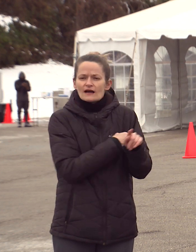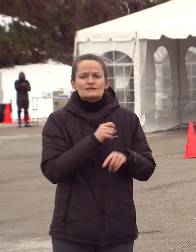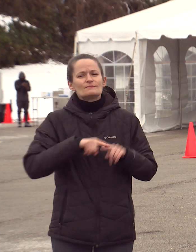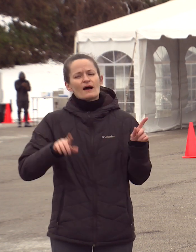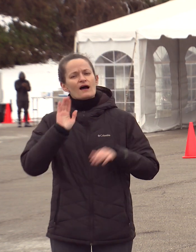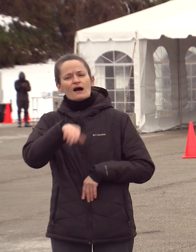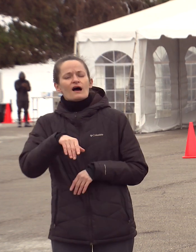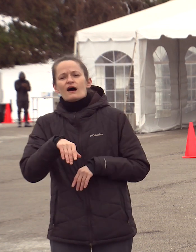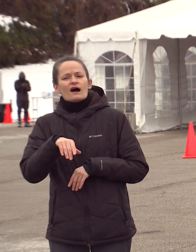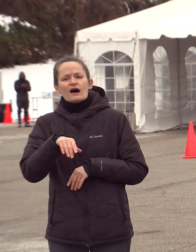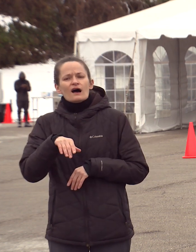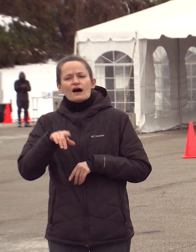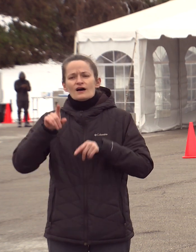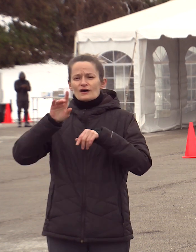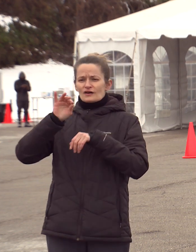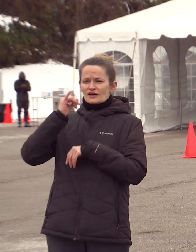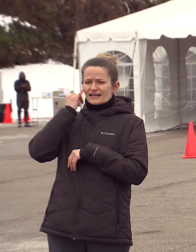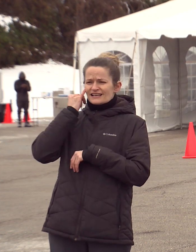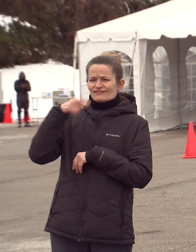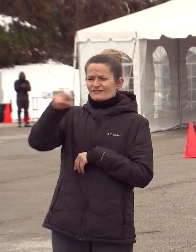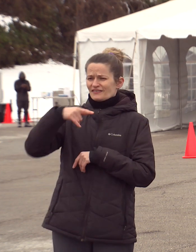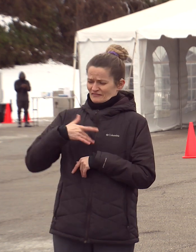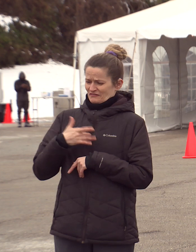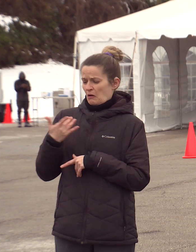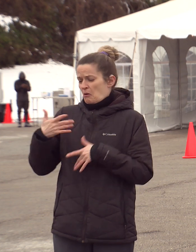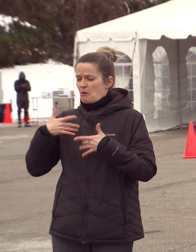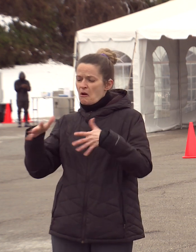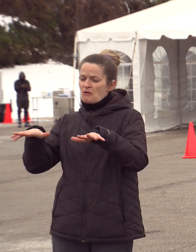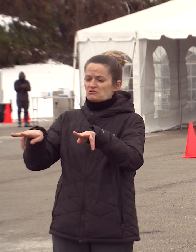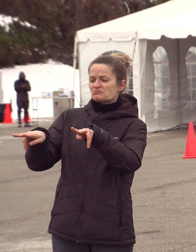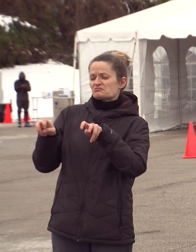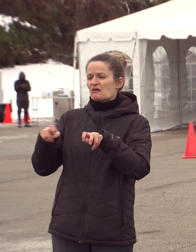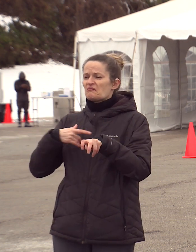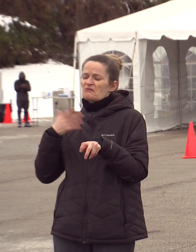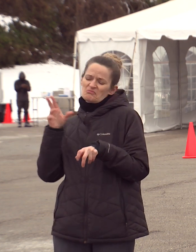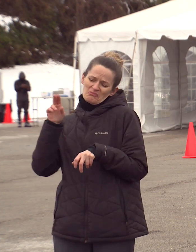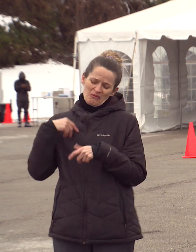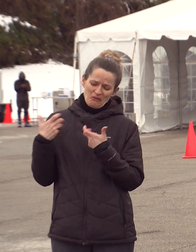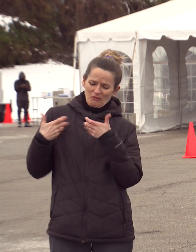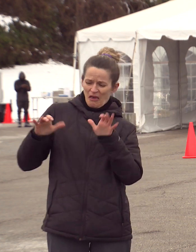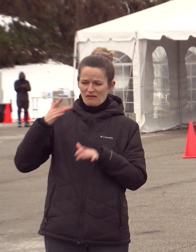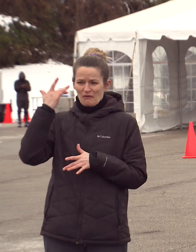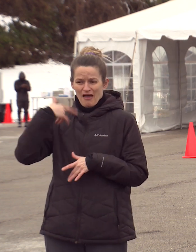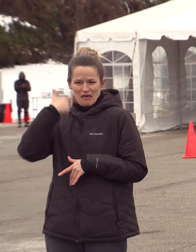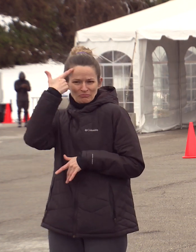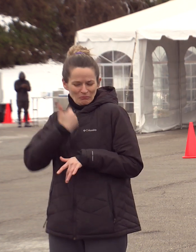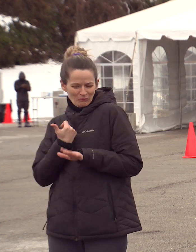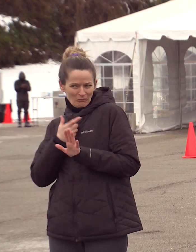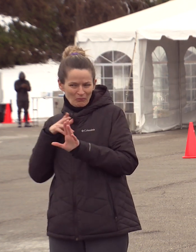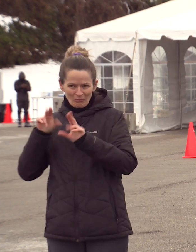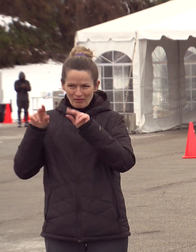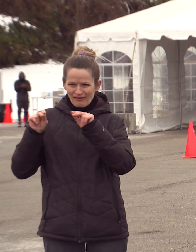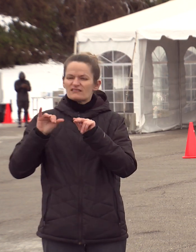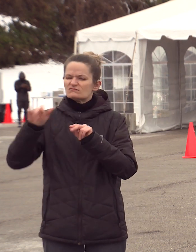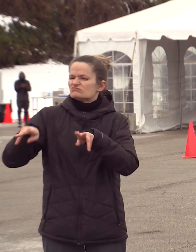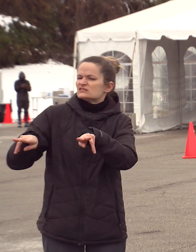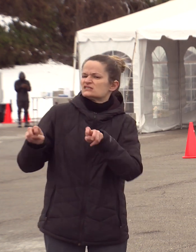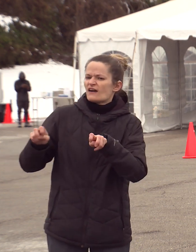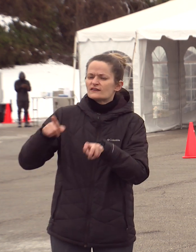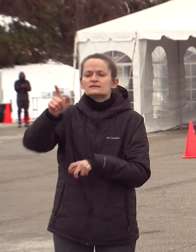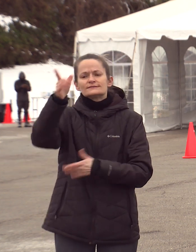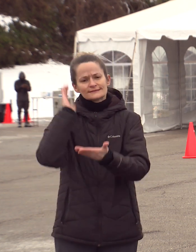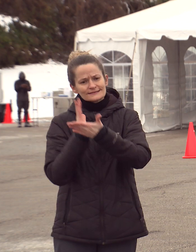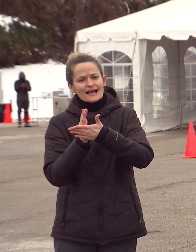selfish convenience. We all have to do our part to stop the spread. Wear a mask, get tested, and get boosted. Get